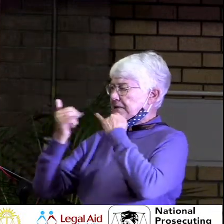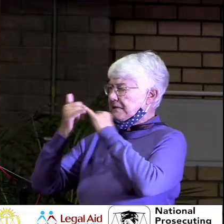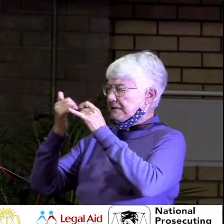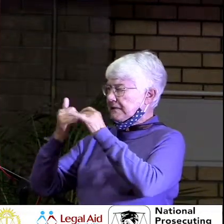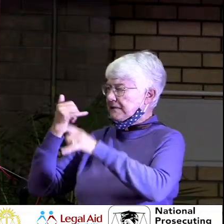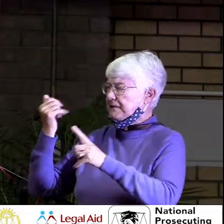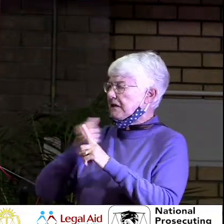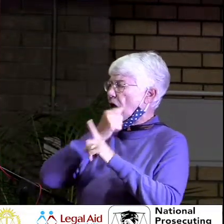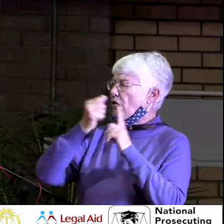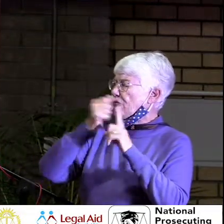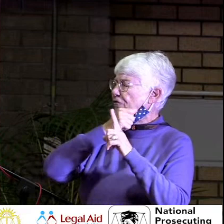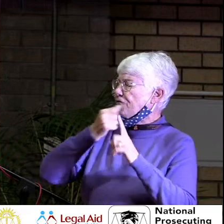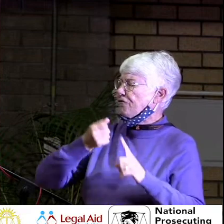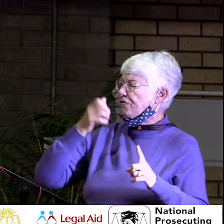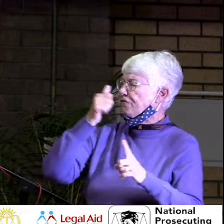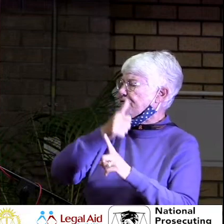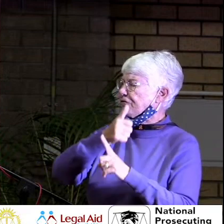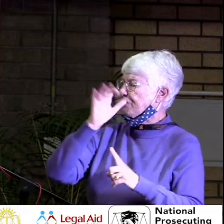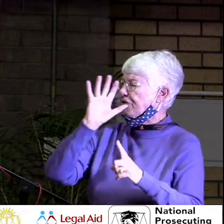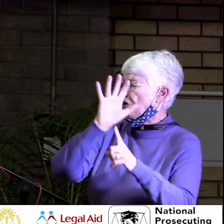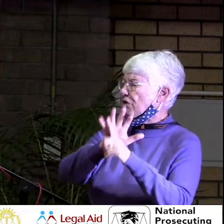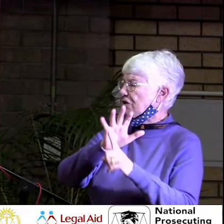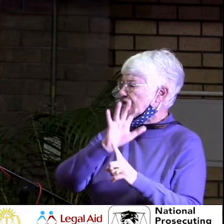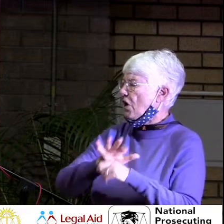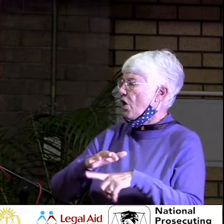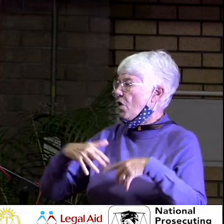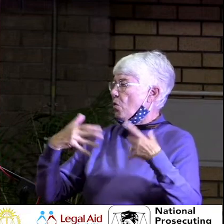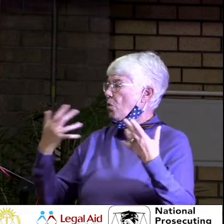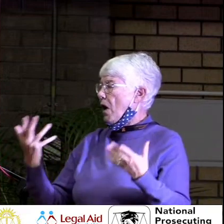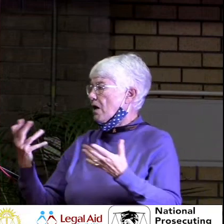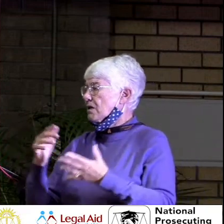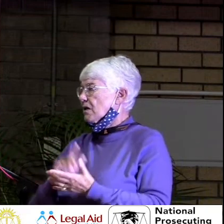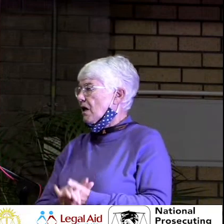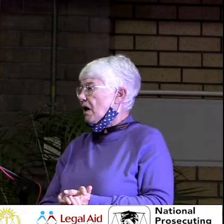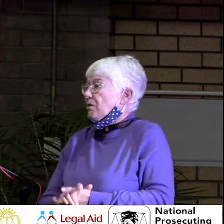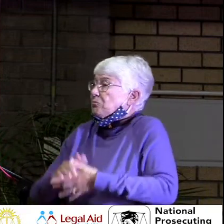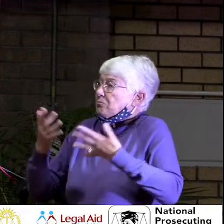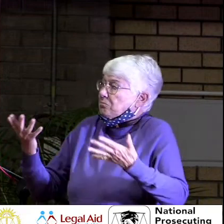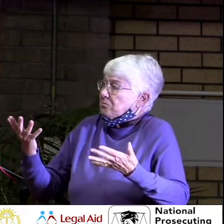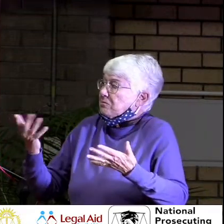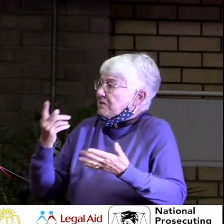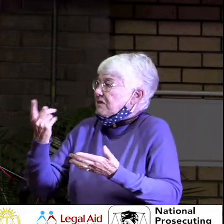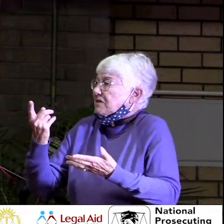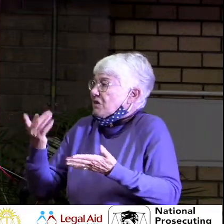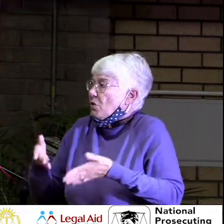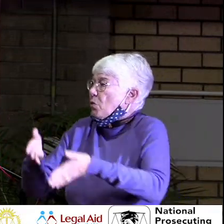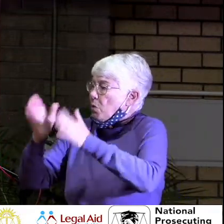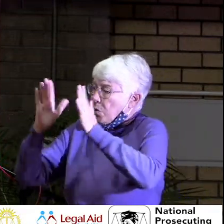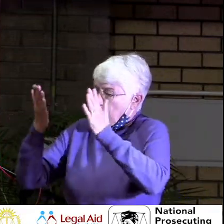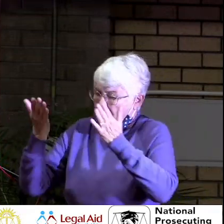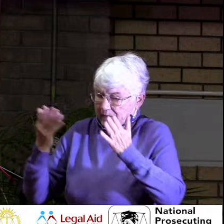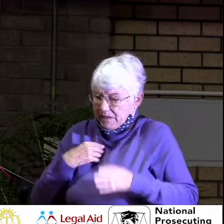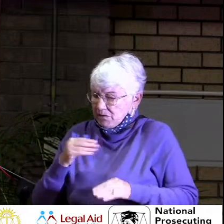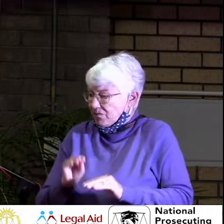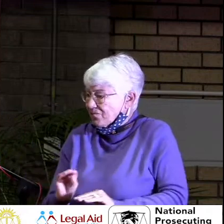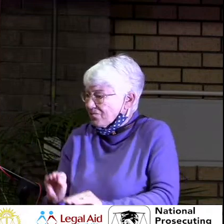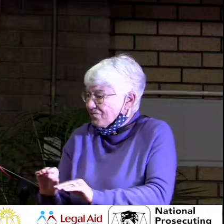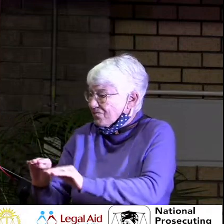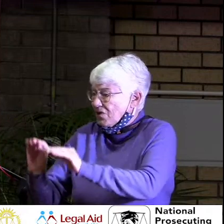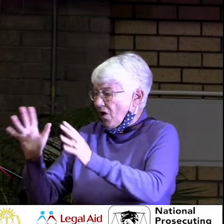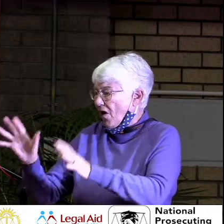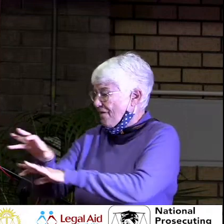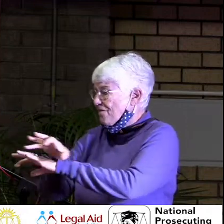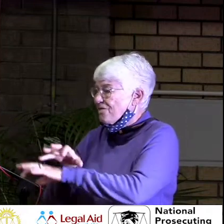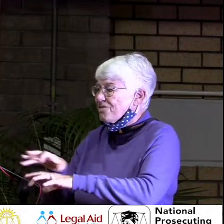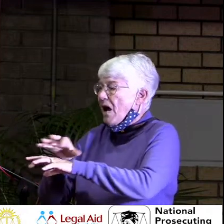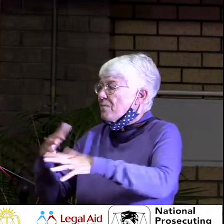ourselves as to how we are raising our families, because every wrong thing, we believe